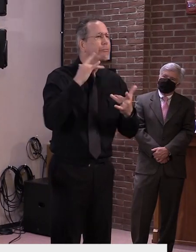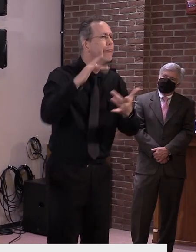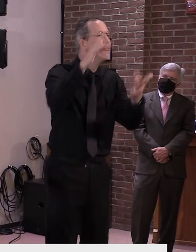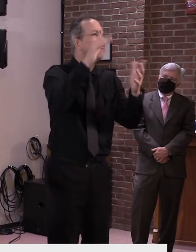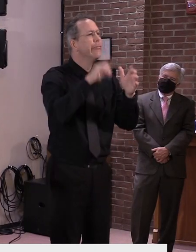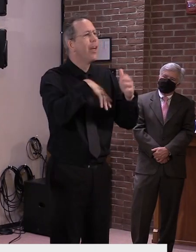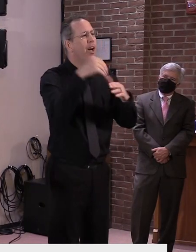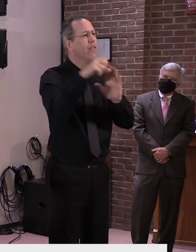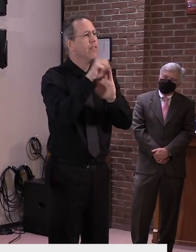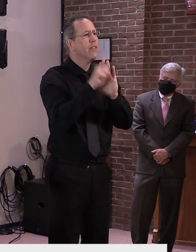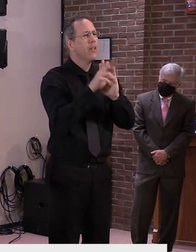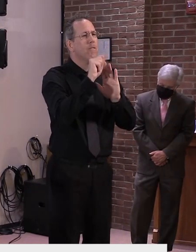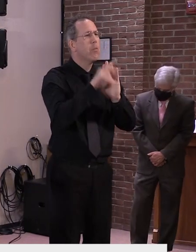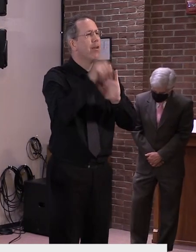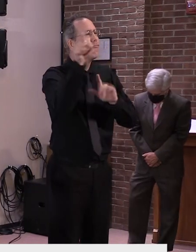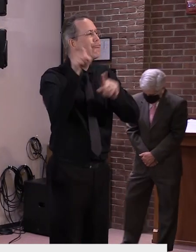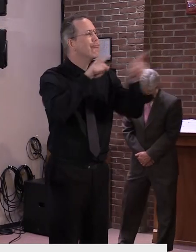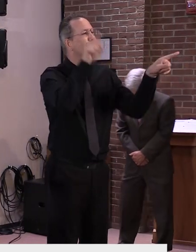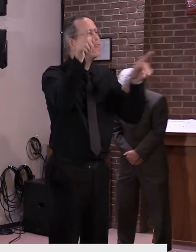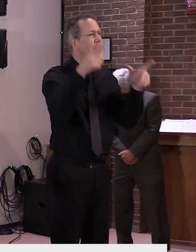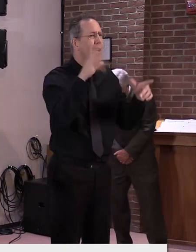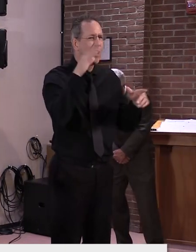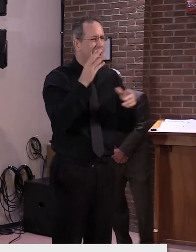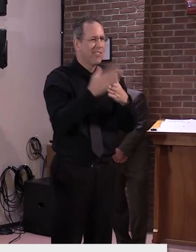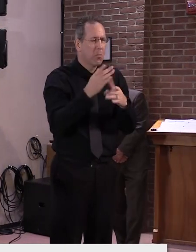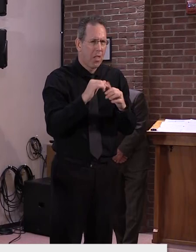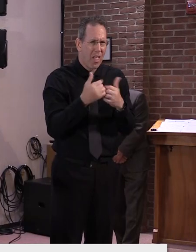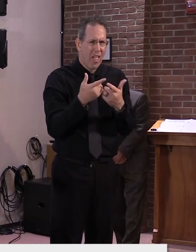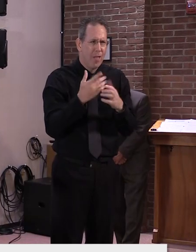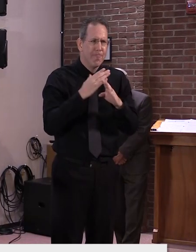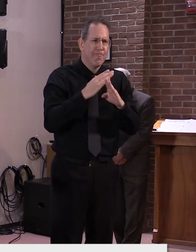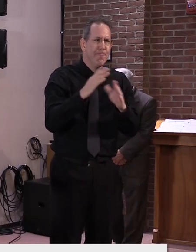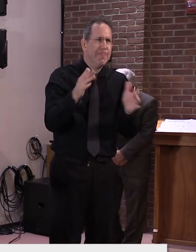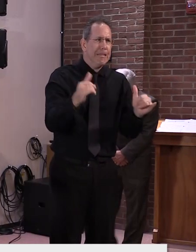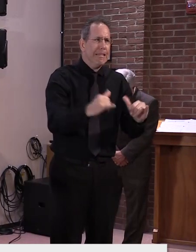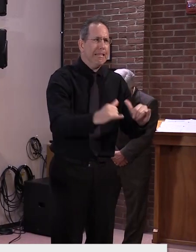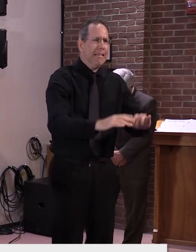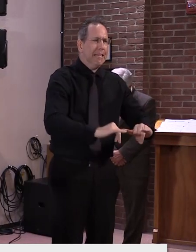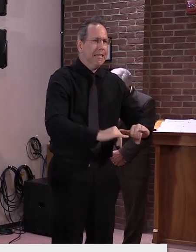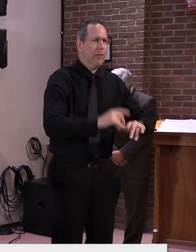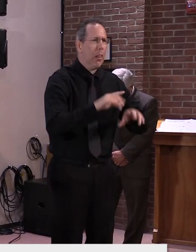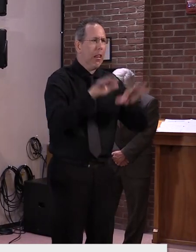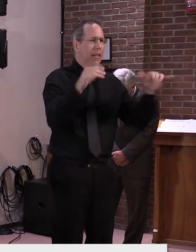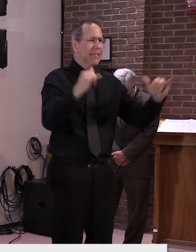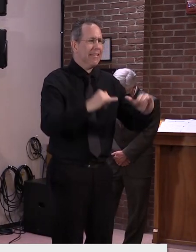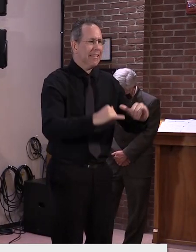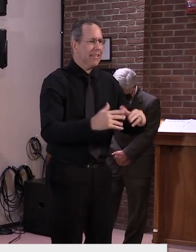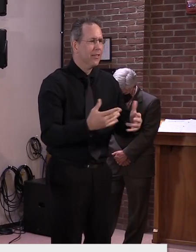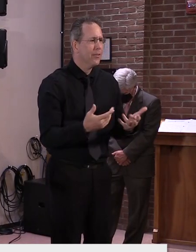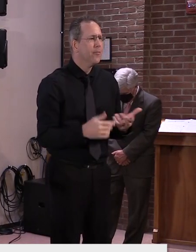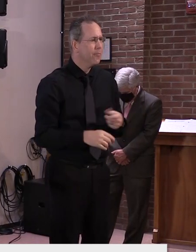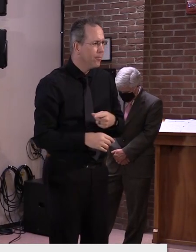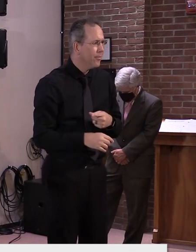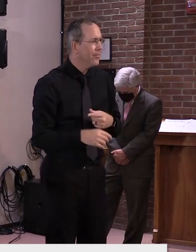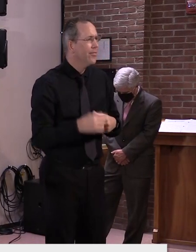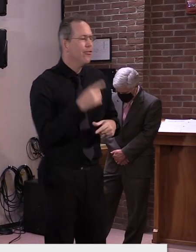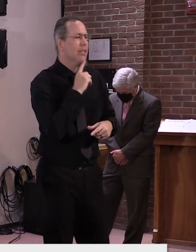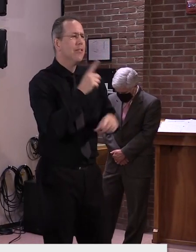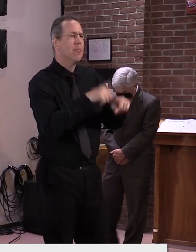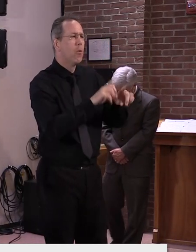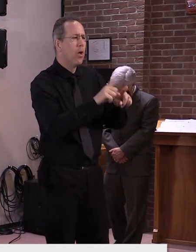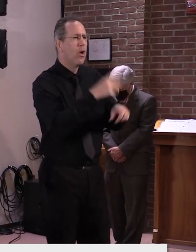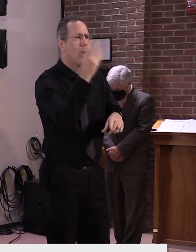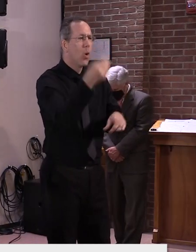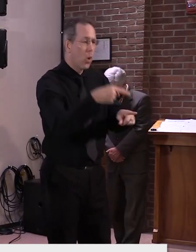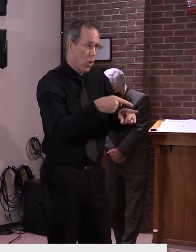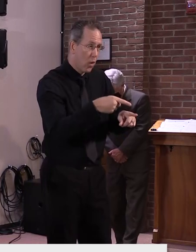the modeling that we've done, and it shows some of the counties throughout the Northeast that are safe to go to, or